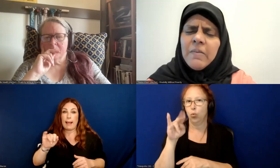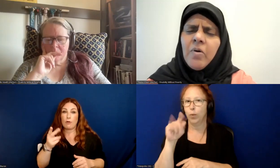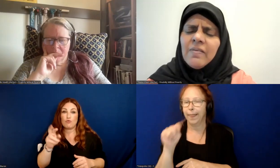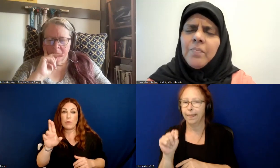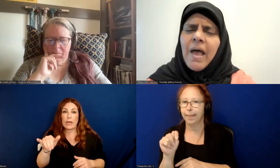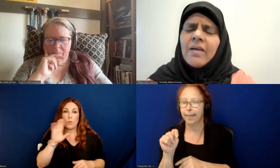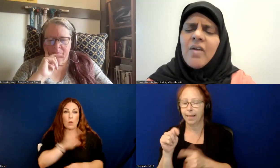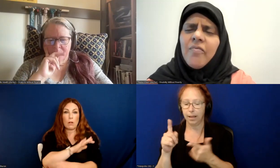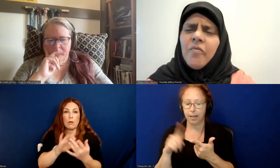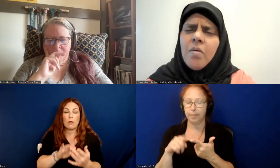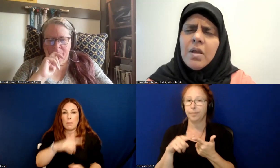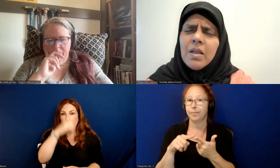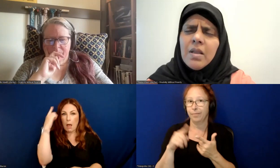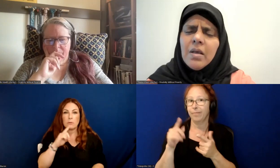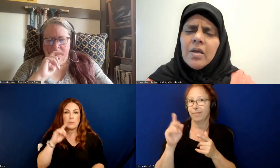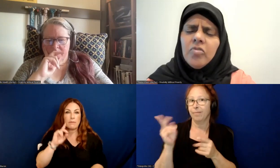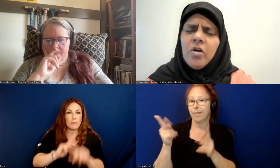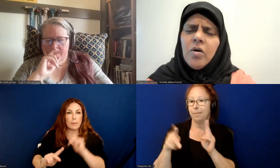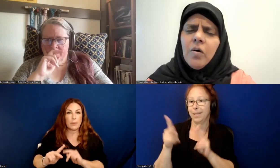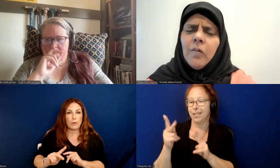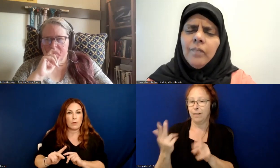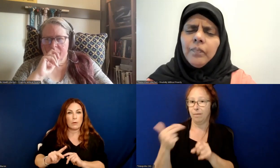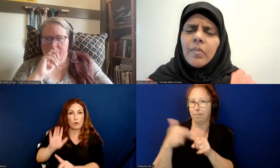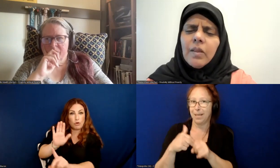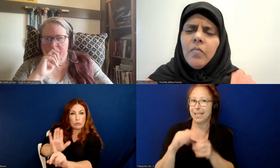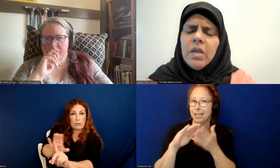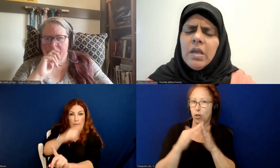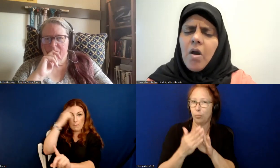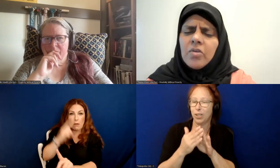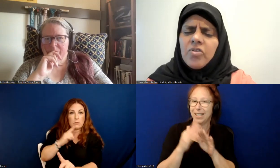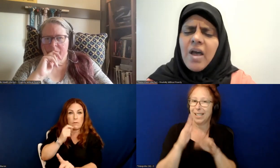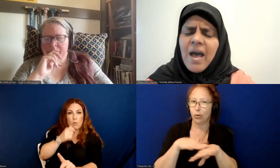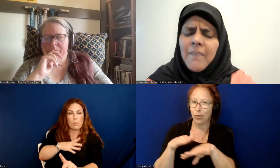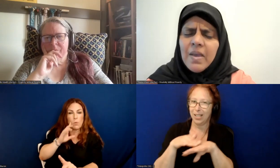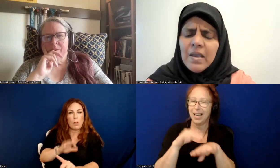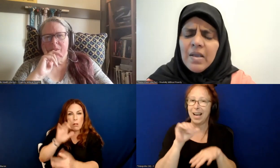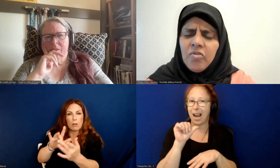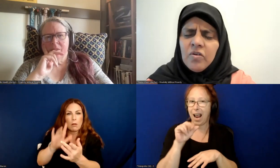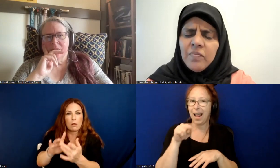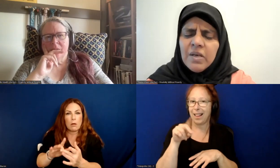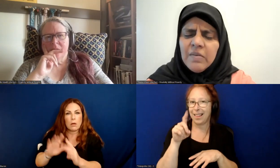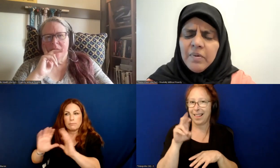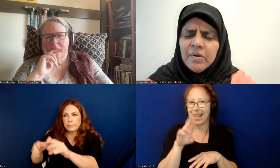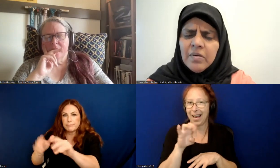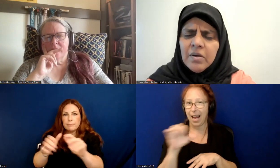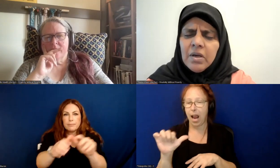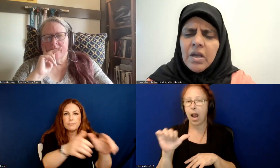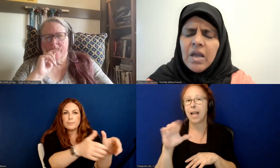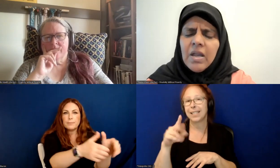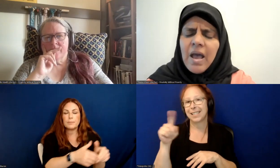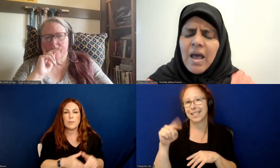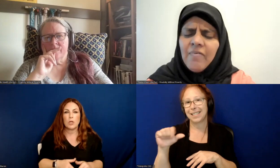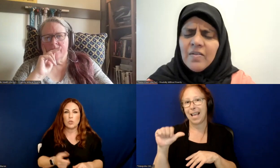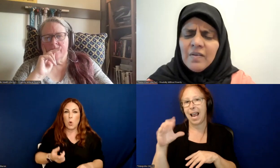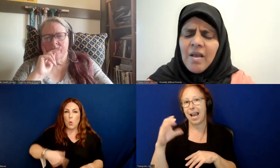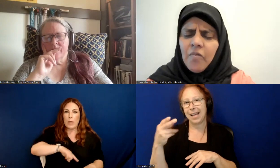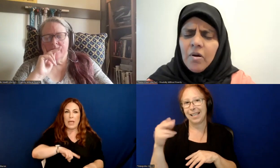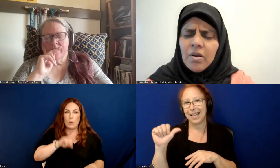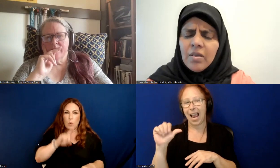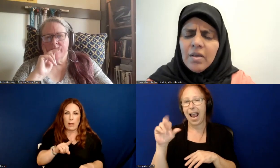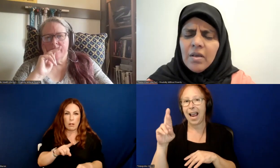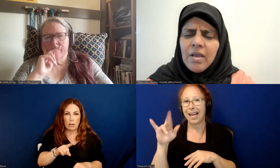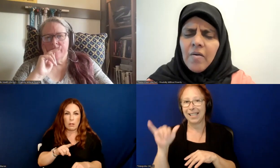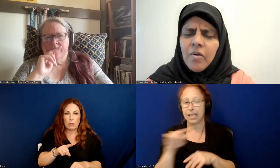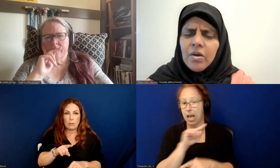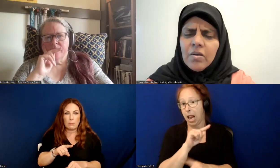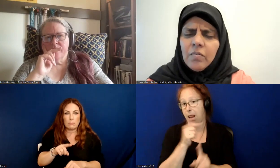deaf people as a Black deaf woman. So we are tapping into people and have this